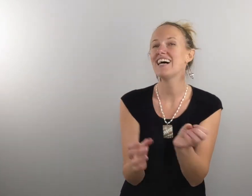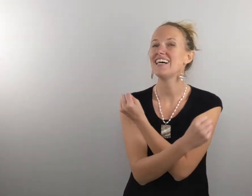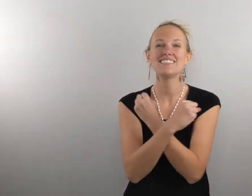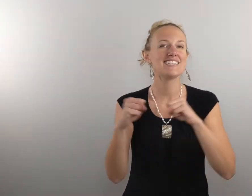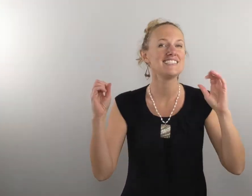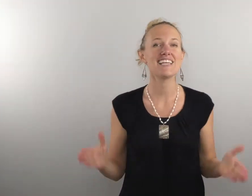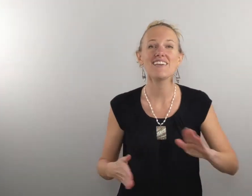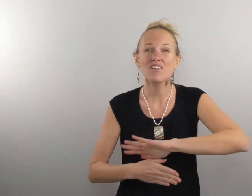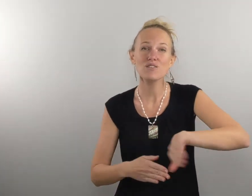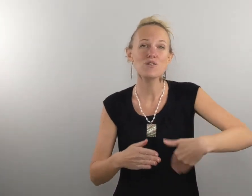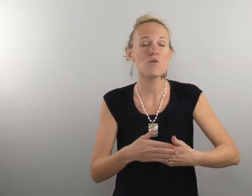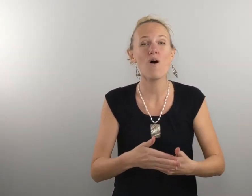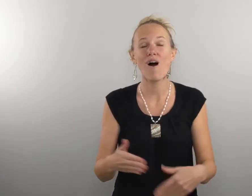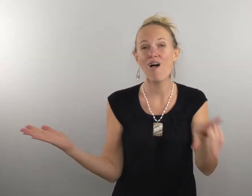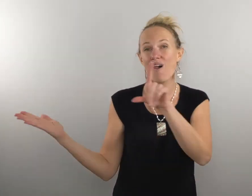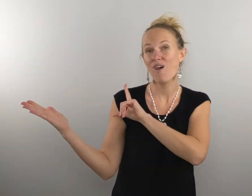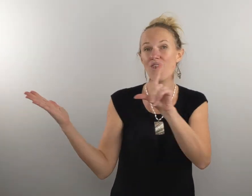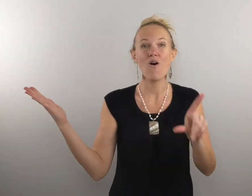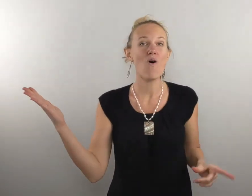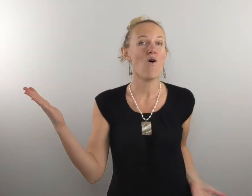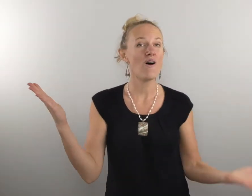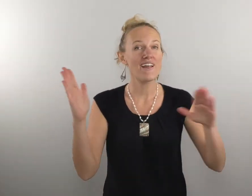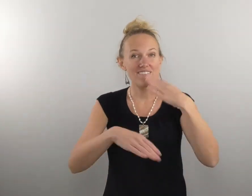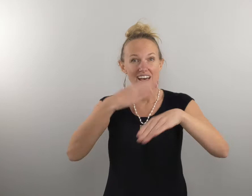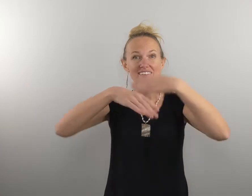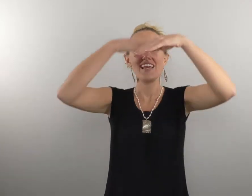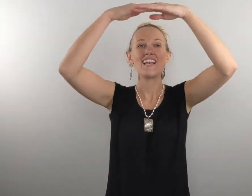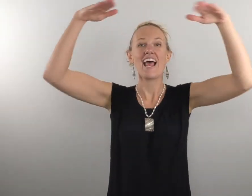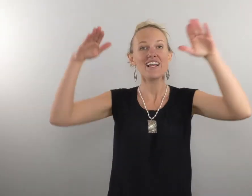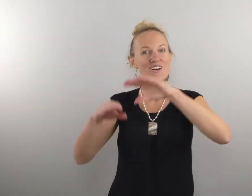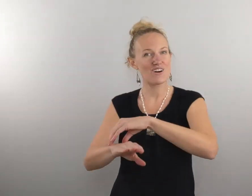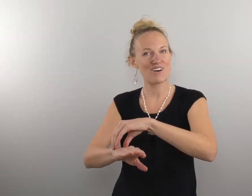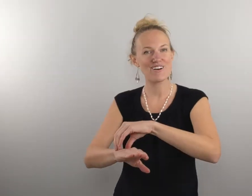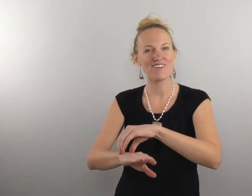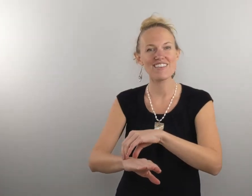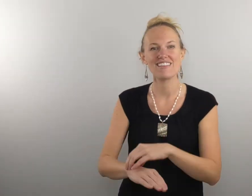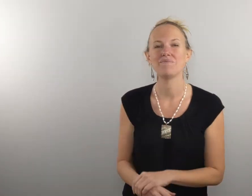Jesus is Savior to all, Lord of heaven and earth.